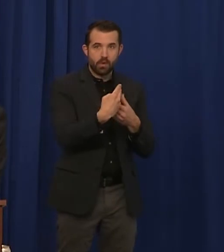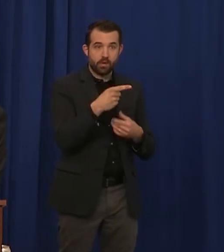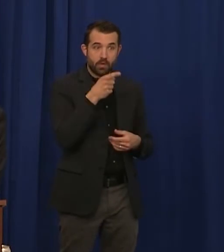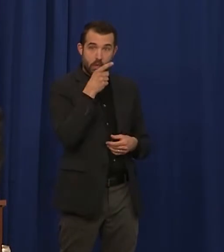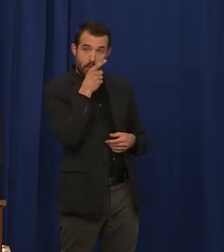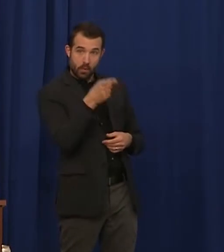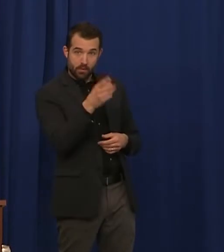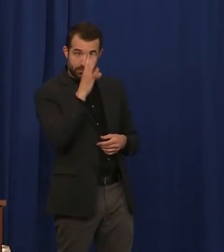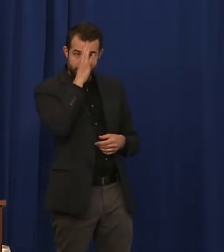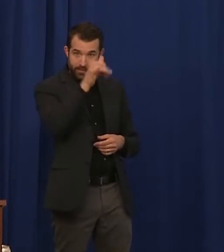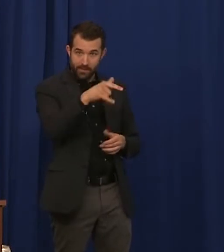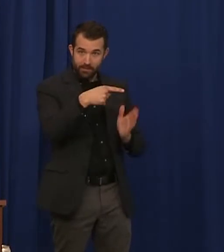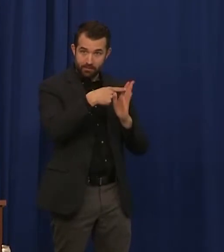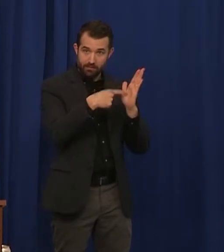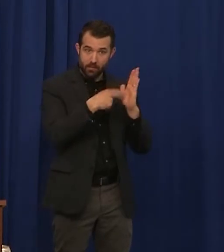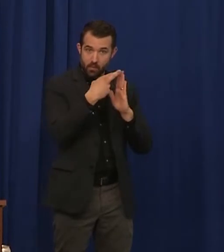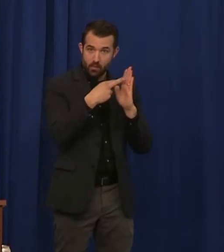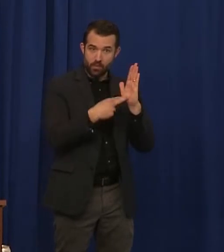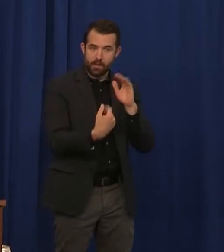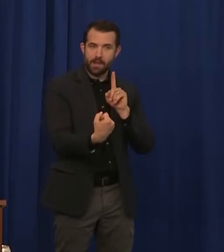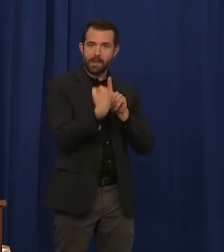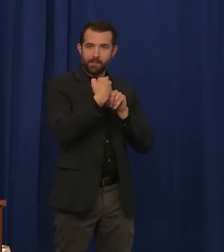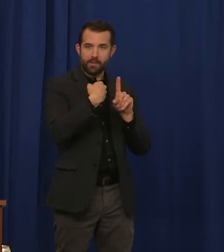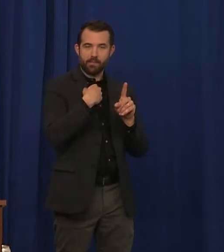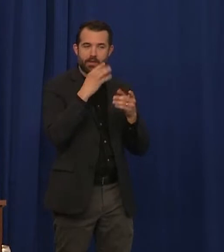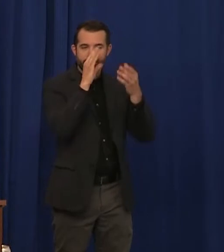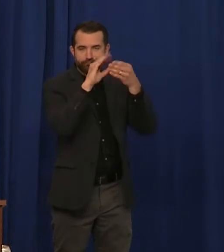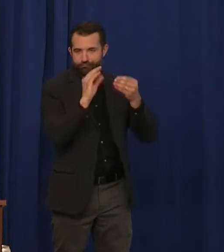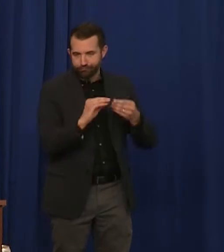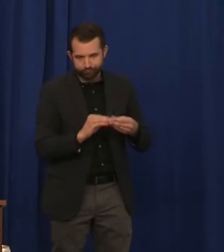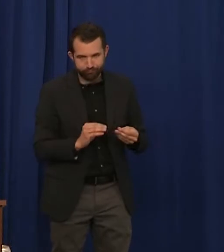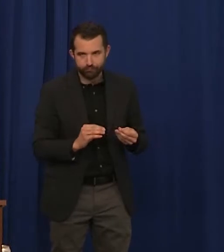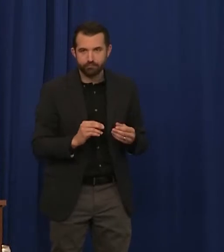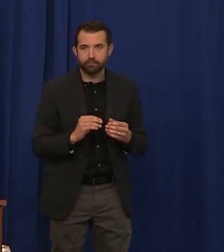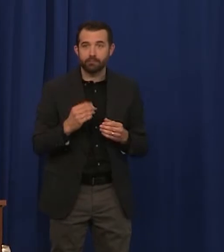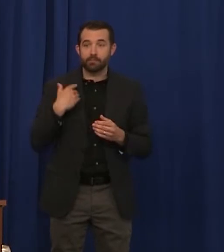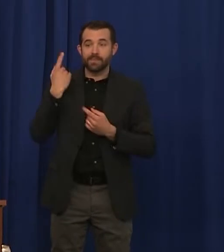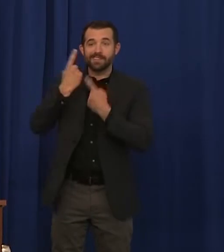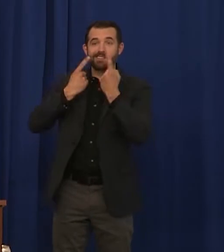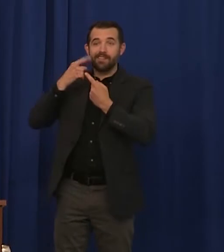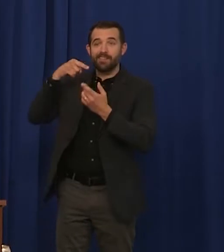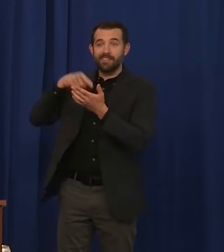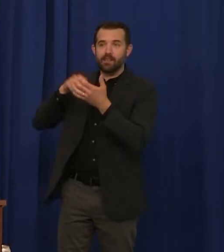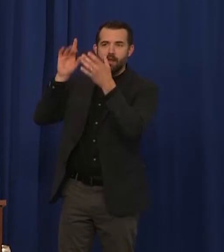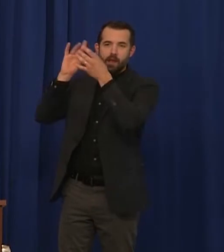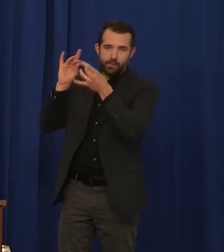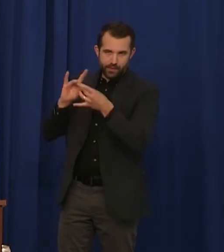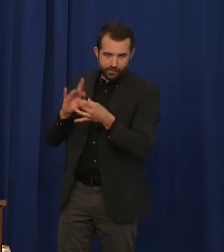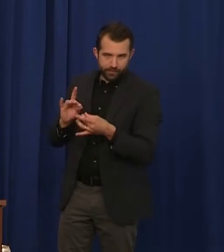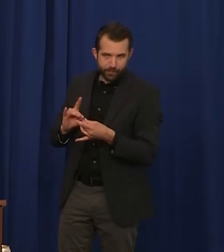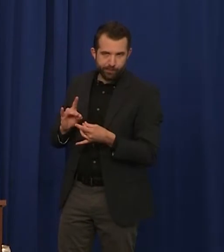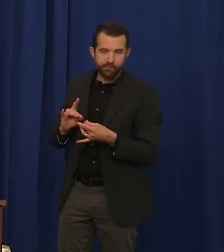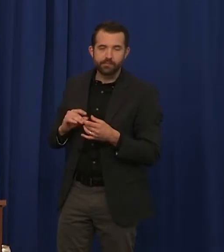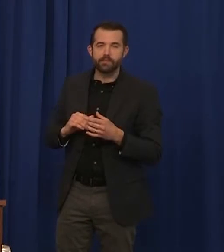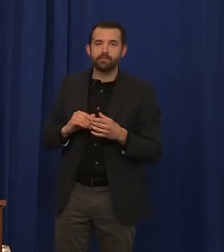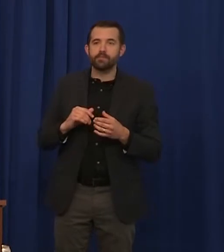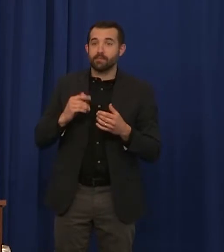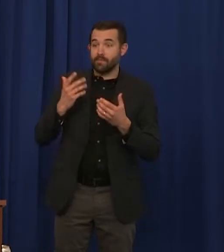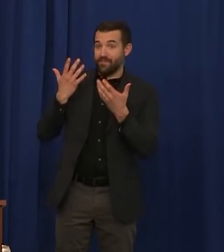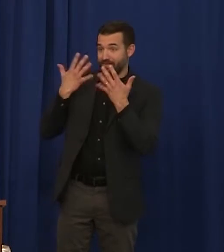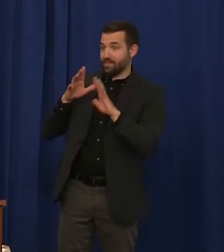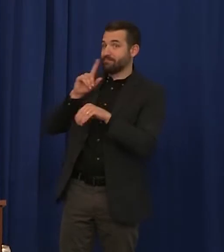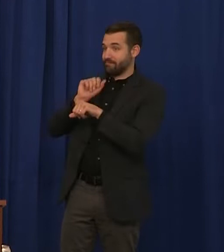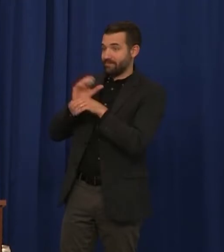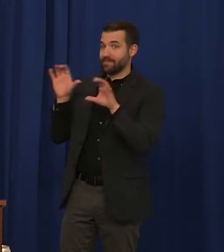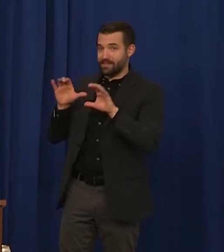we received a letter from business organizations requesting that we postpone